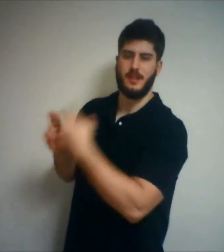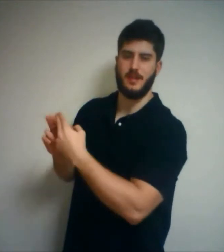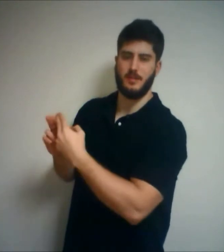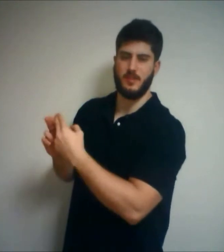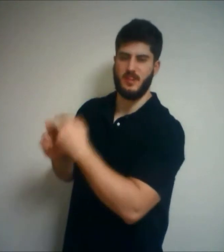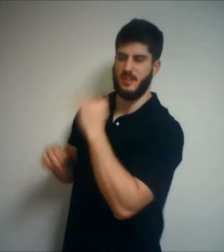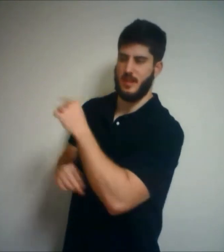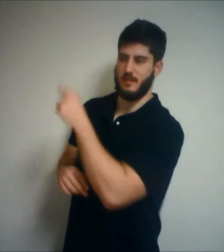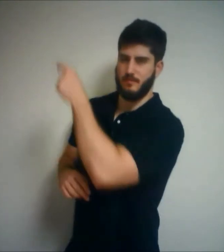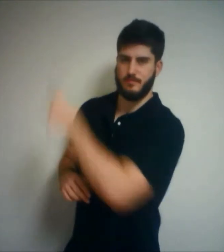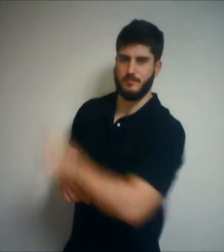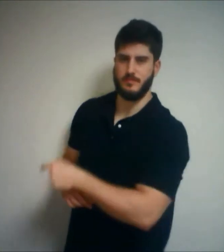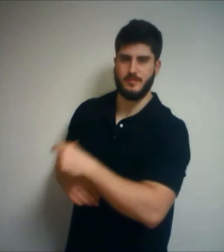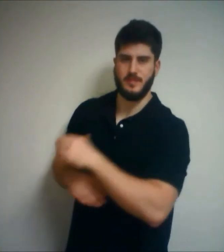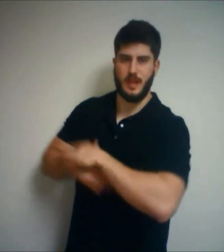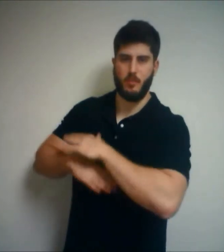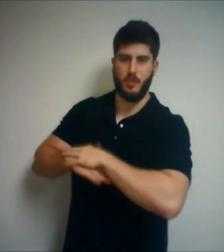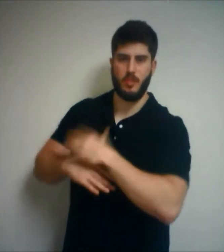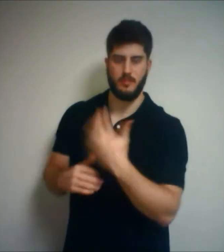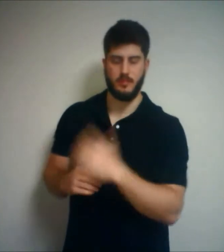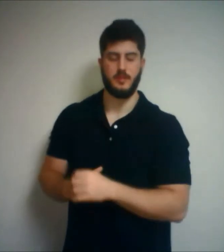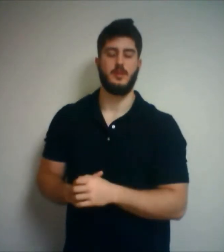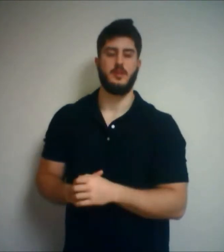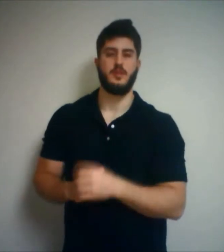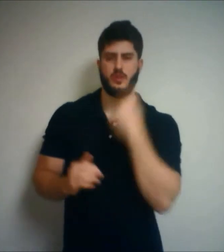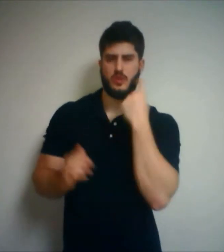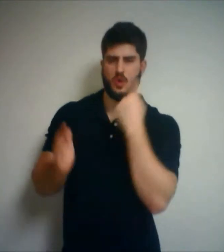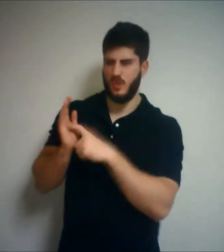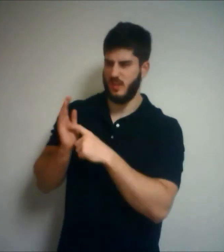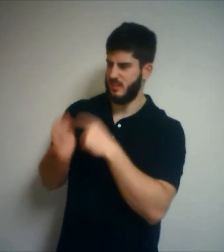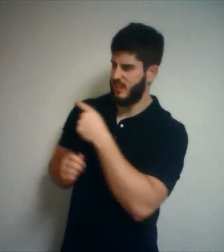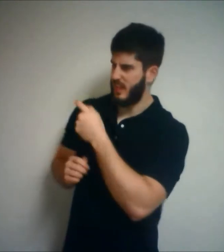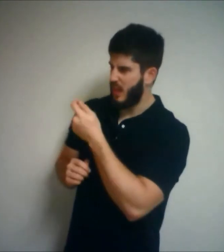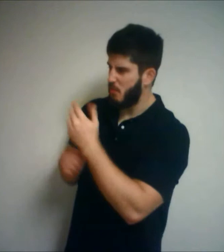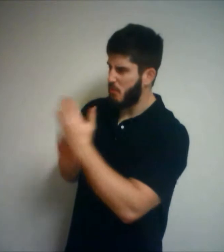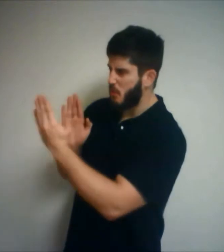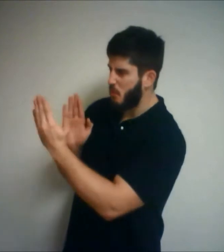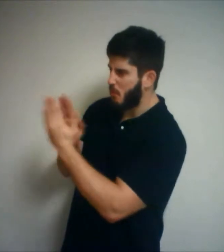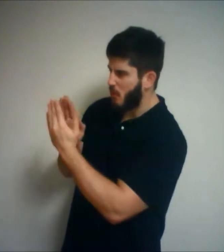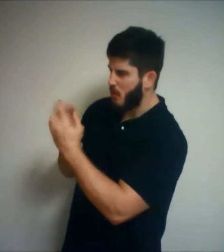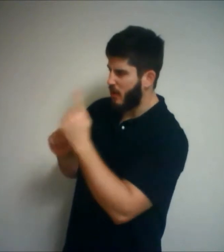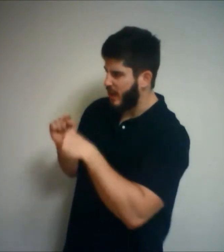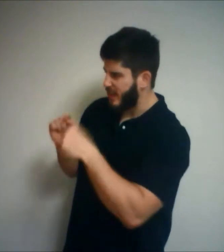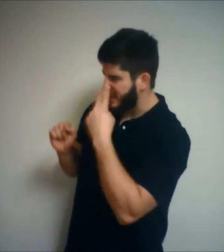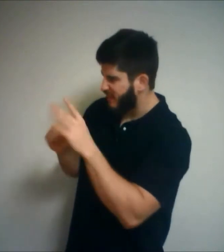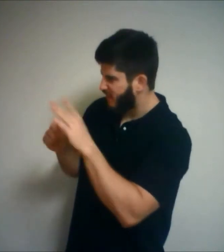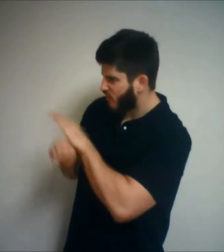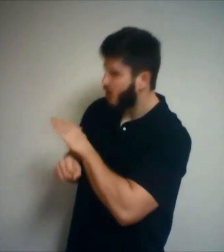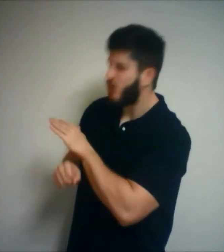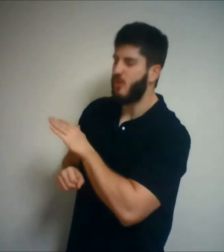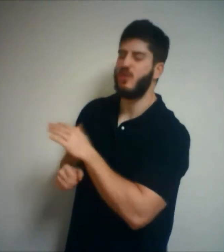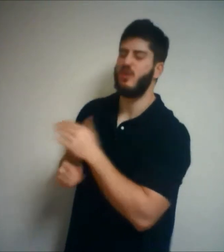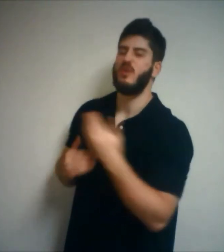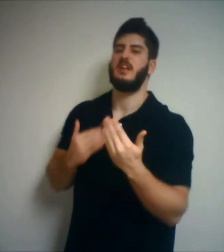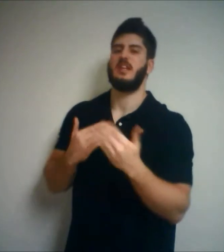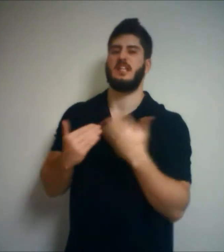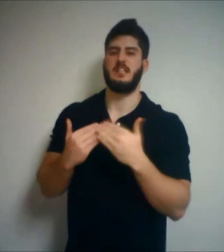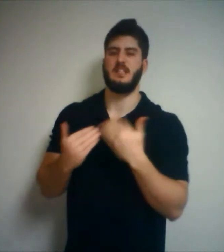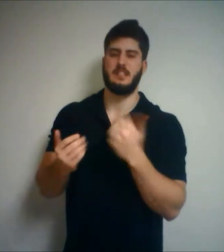table. Notice how it's gone in a little bit too small. I can't see the whole of each field. It's easy to change the width